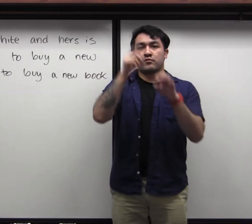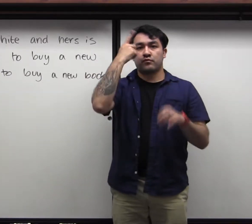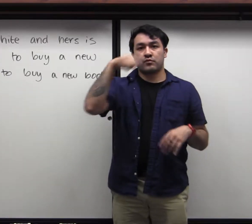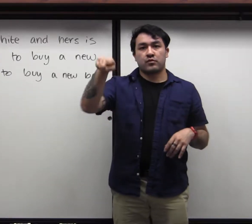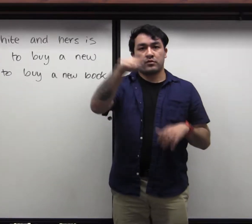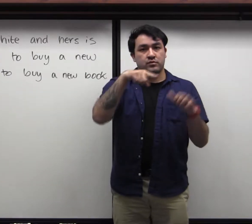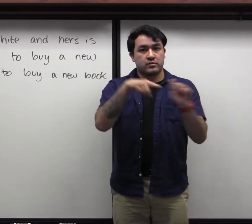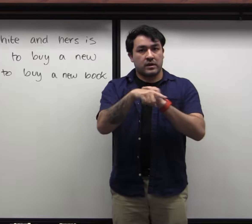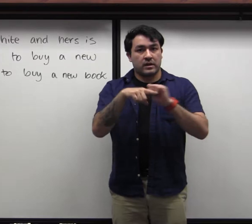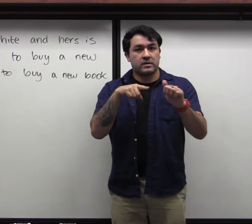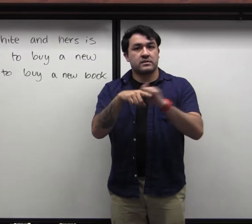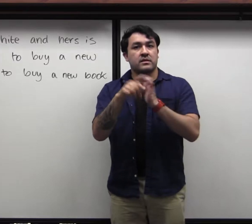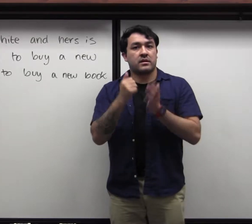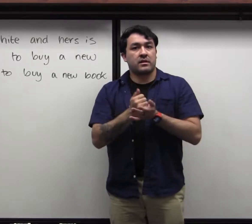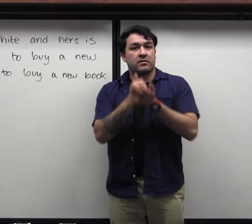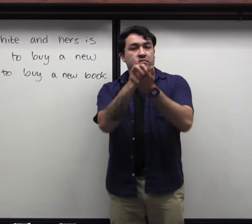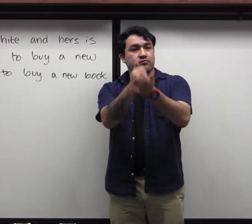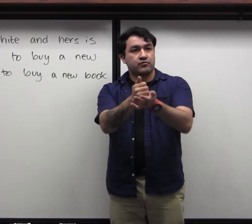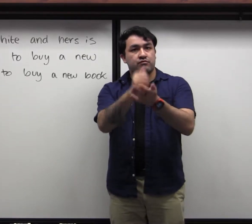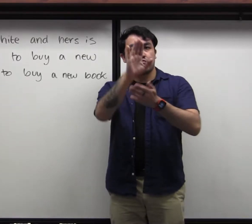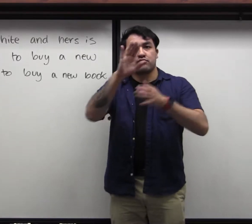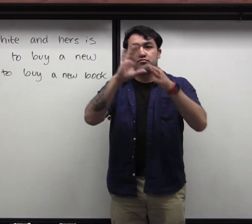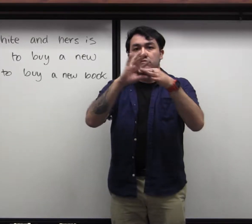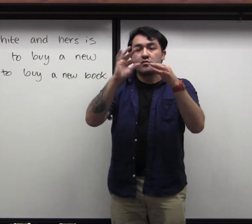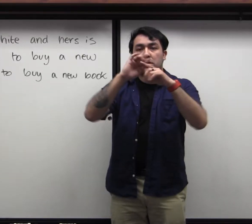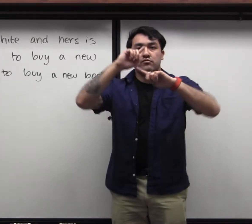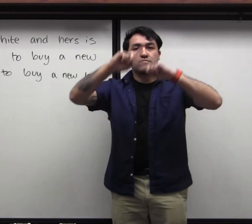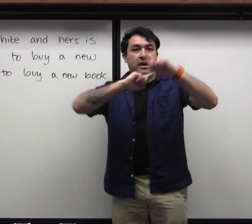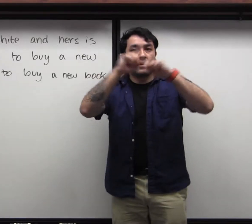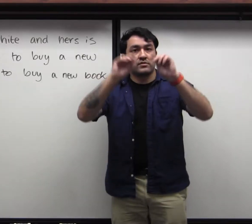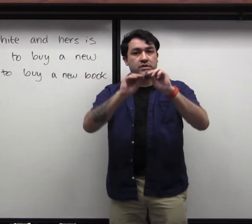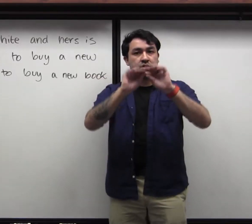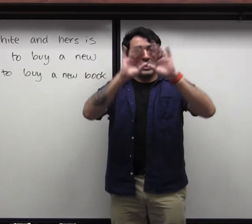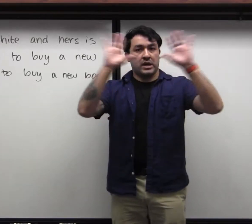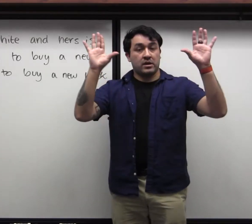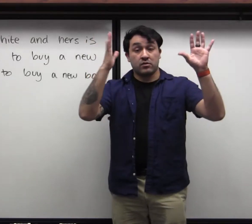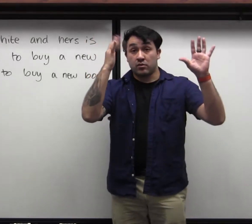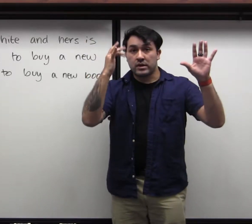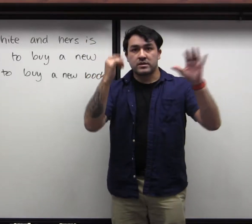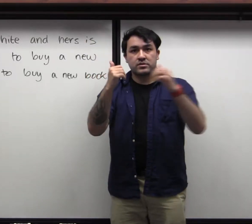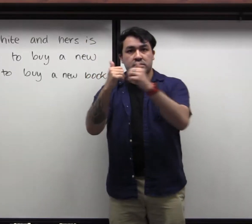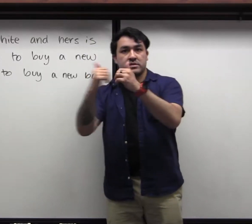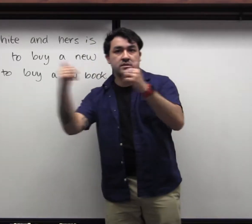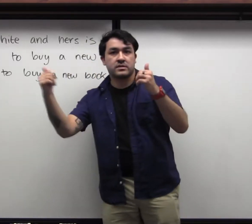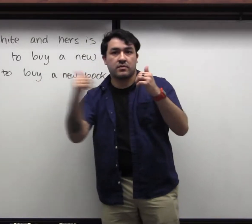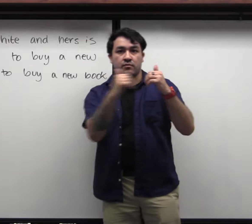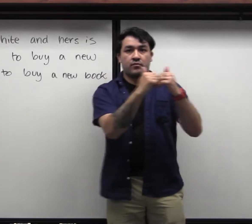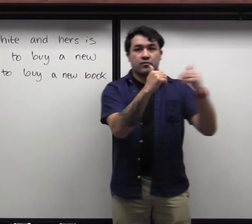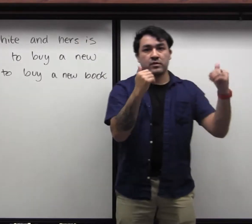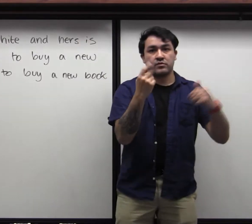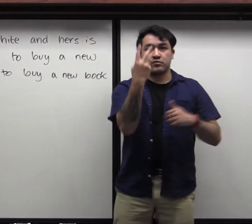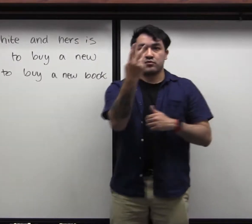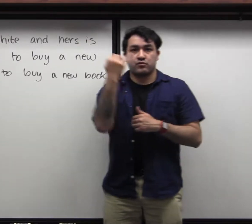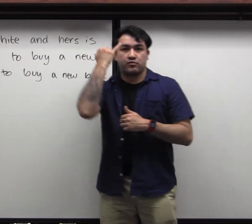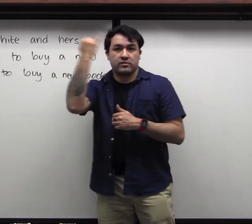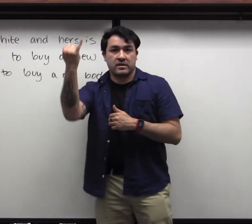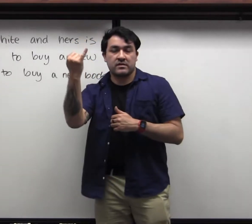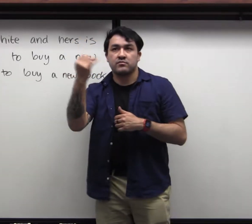structure is a really important tool for all of you to really be practicing. It's going to help you clarify your message and really help, clarify your signing